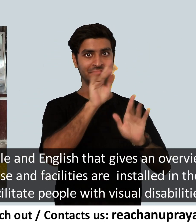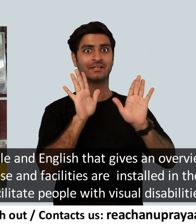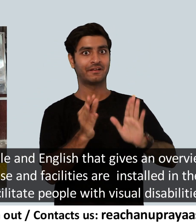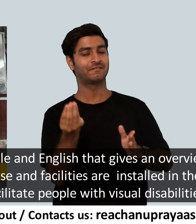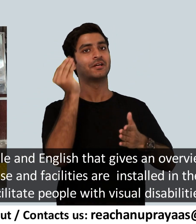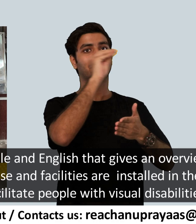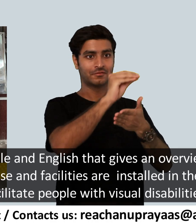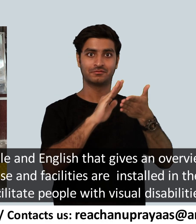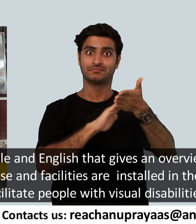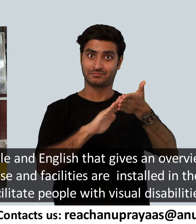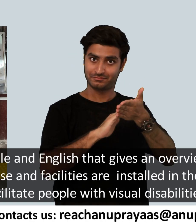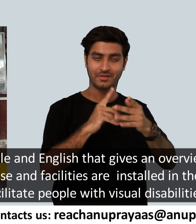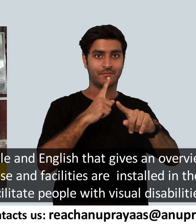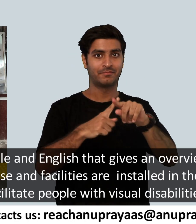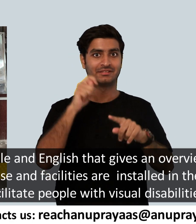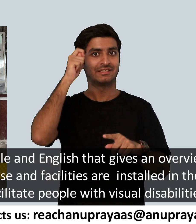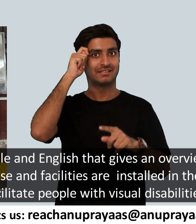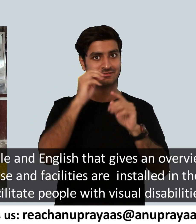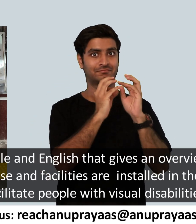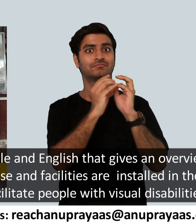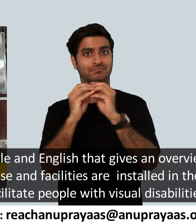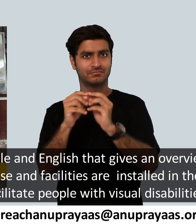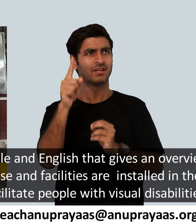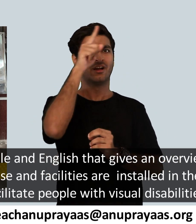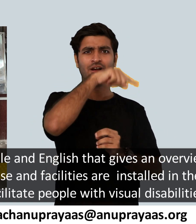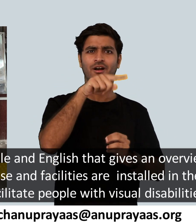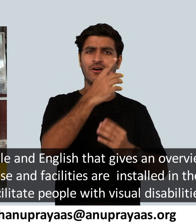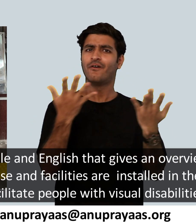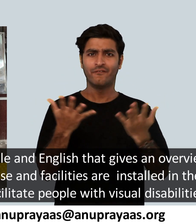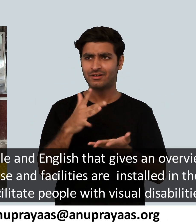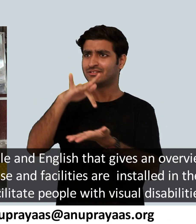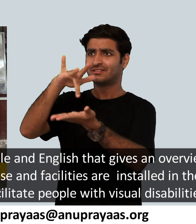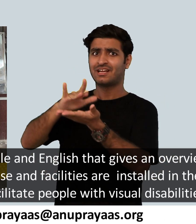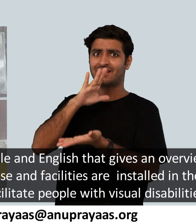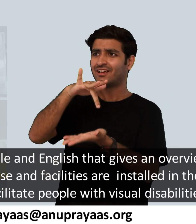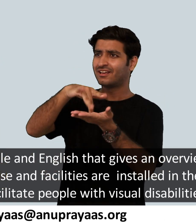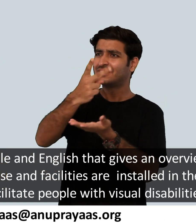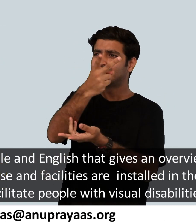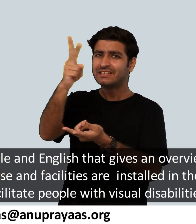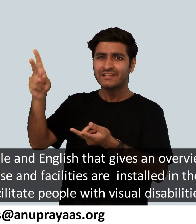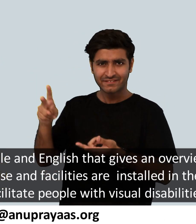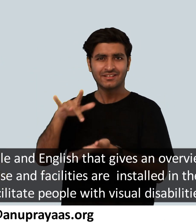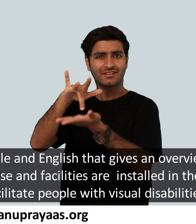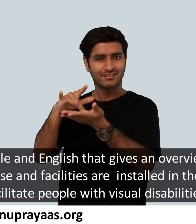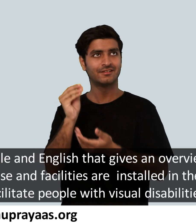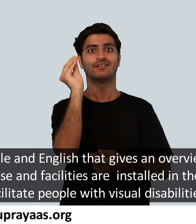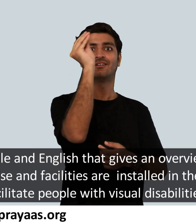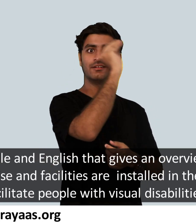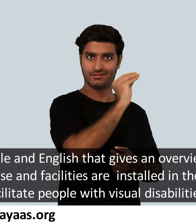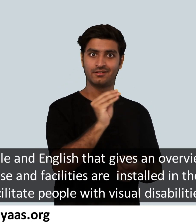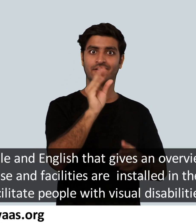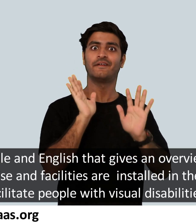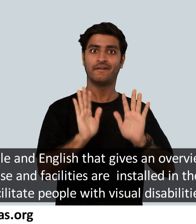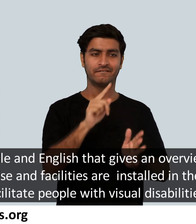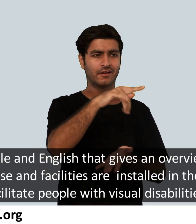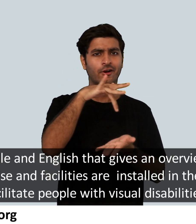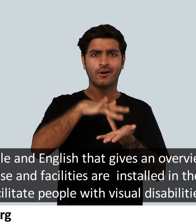that gives an overview of the station premise and facilities are installed in the main entry hall